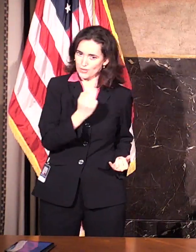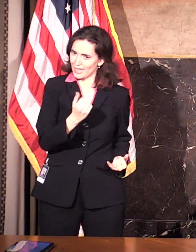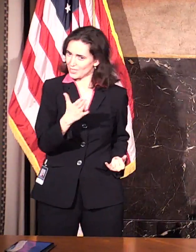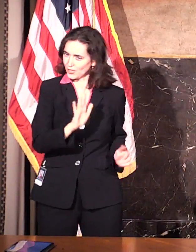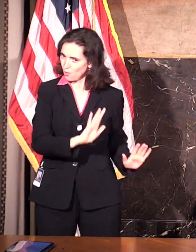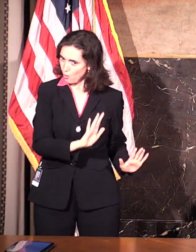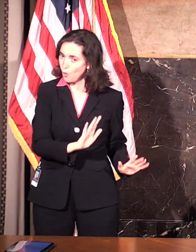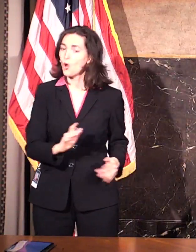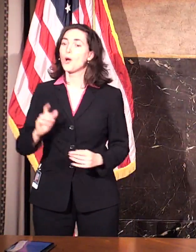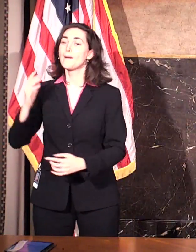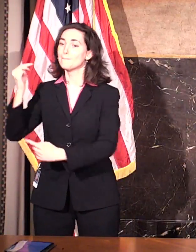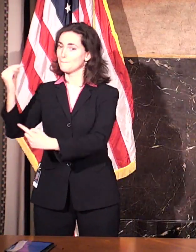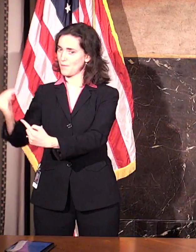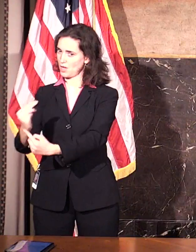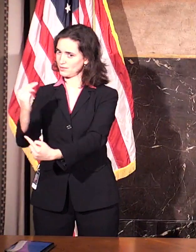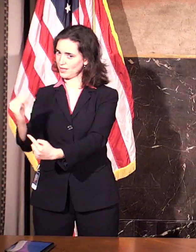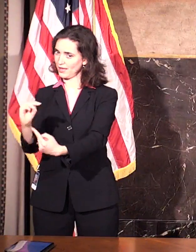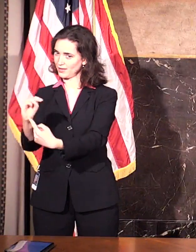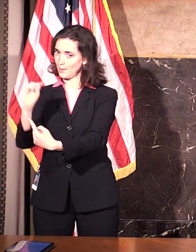Sunday, but Monday,